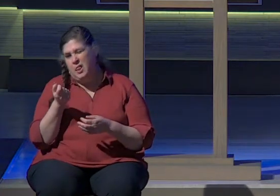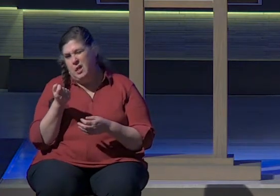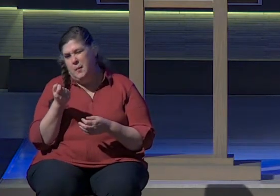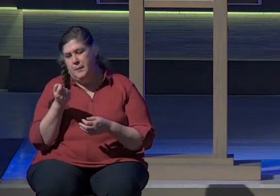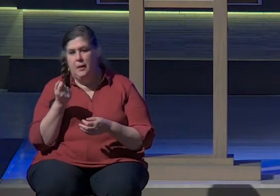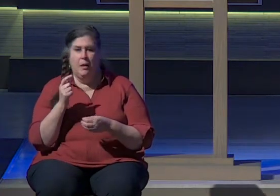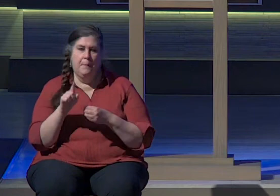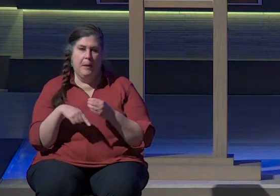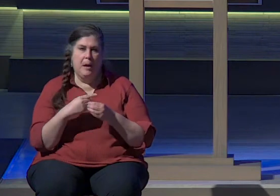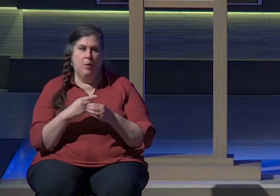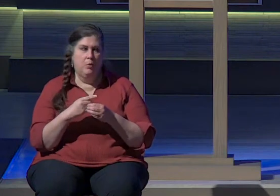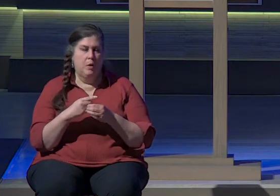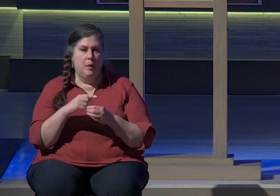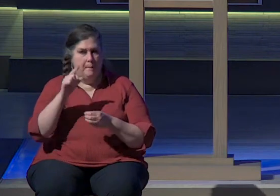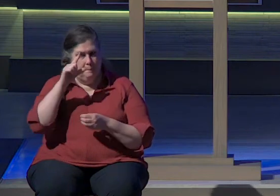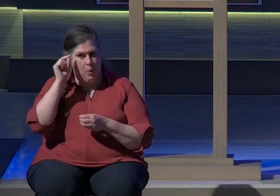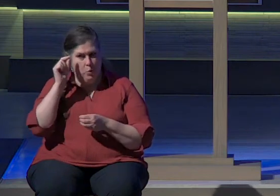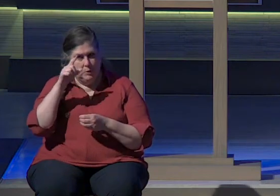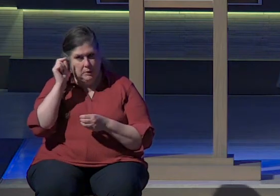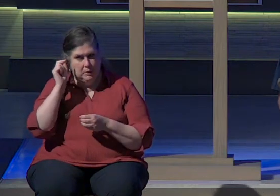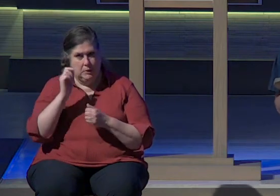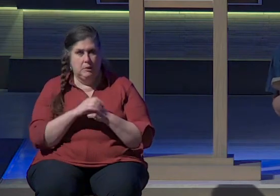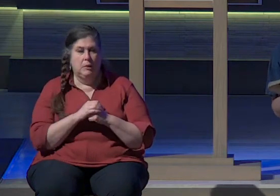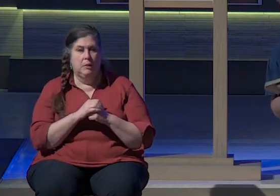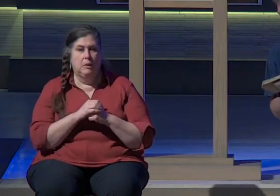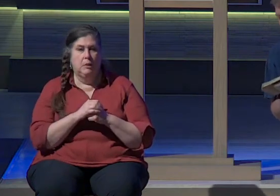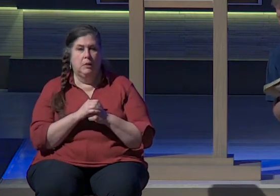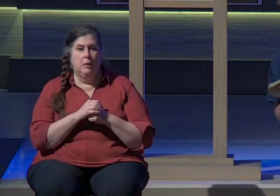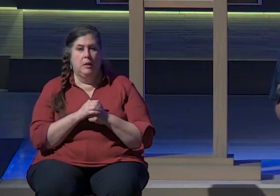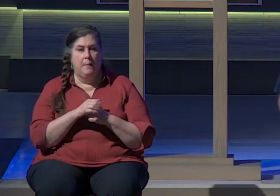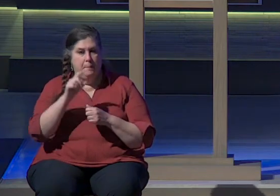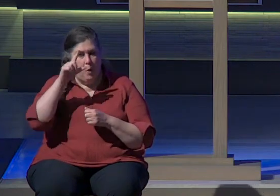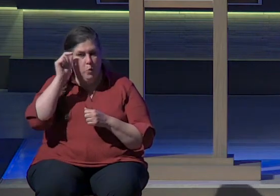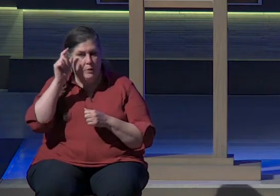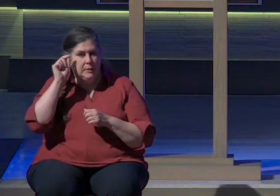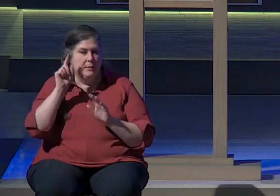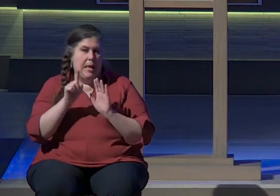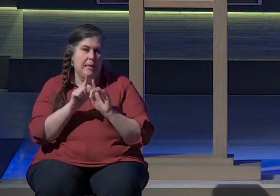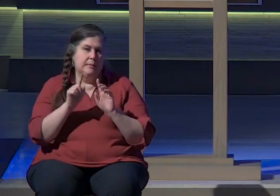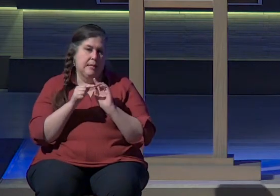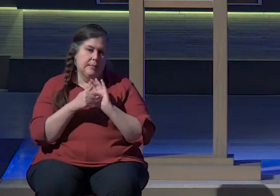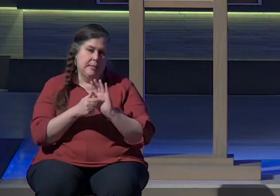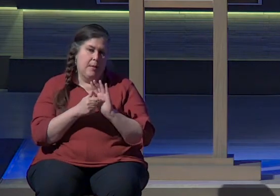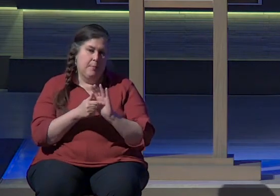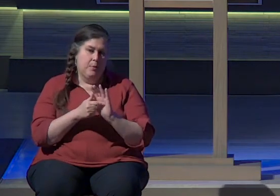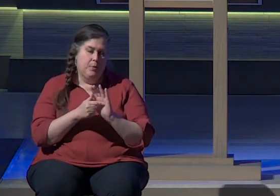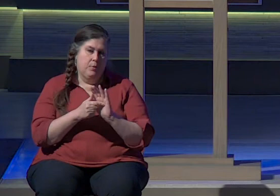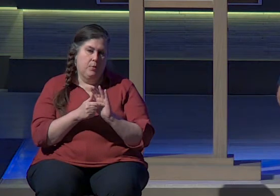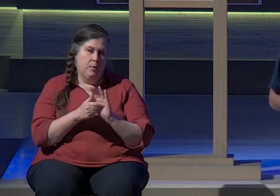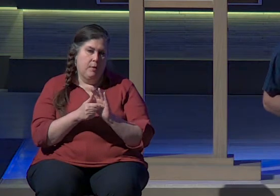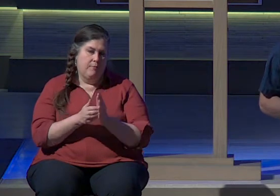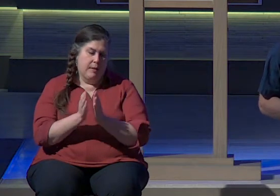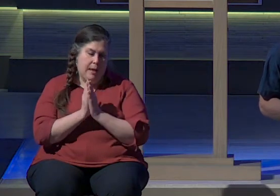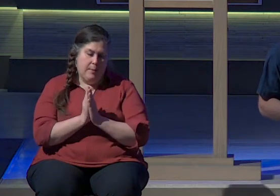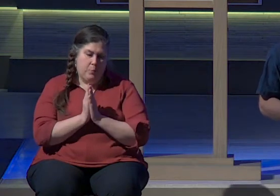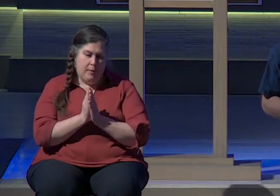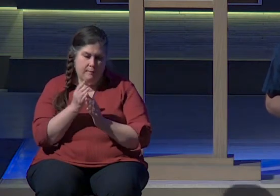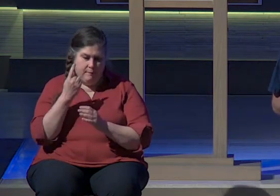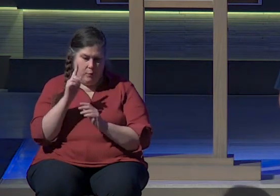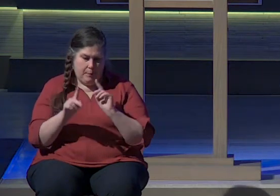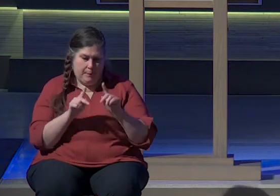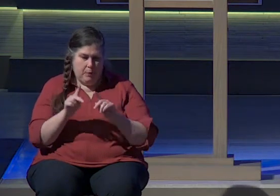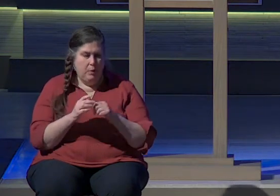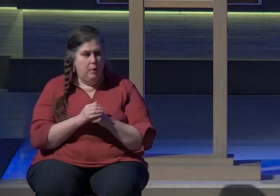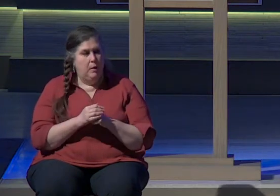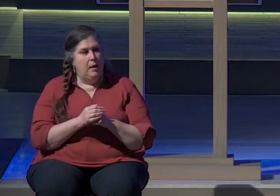bit on Moses and on Moses as an example of interceding on behalf of the people. I